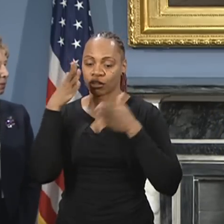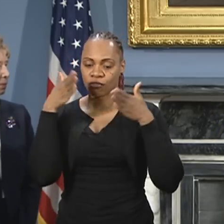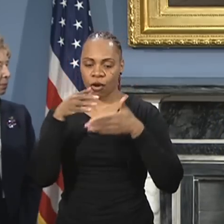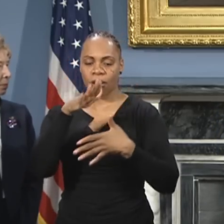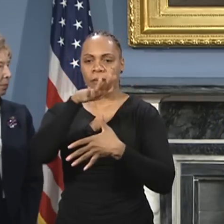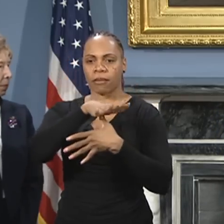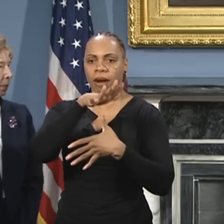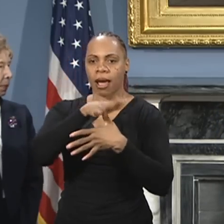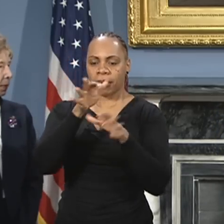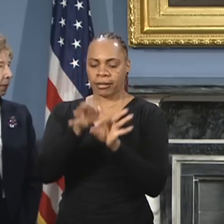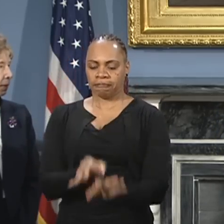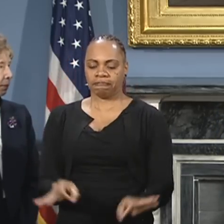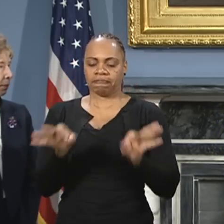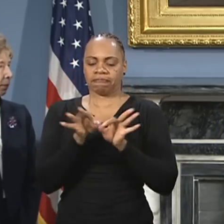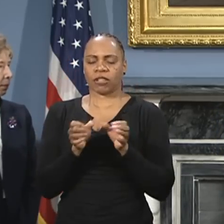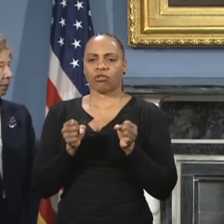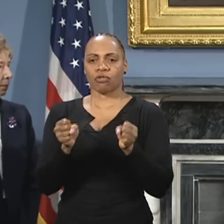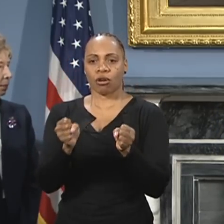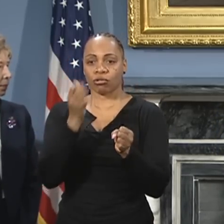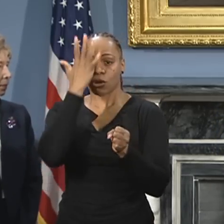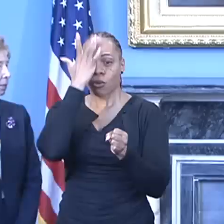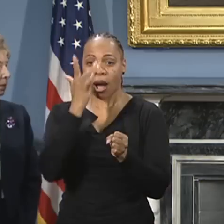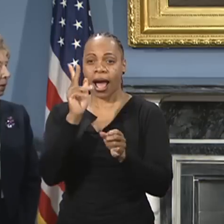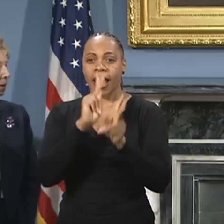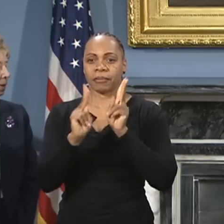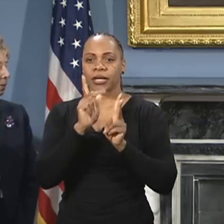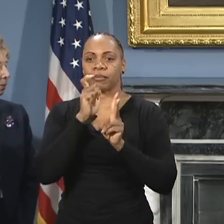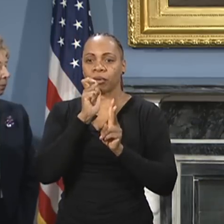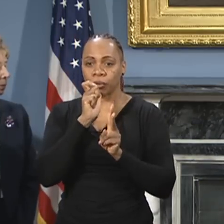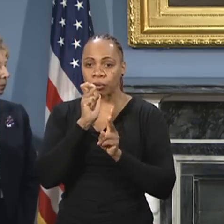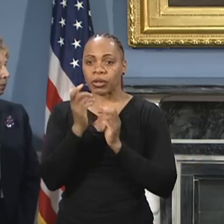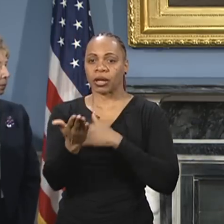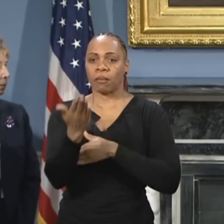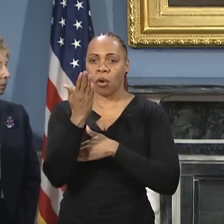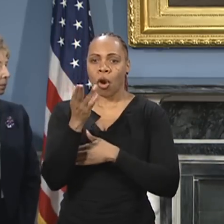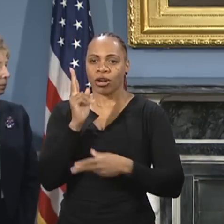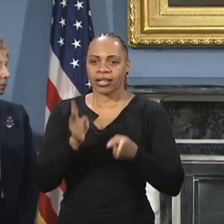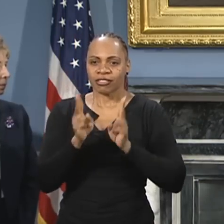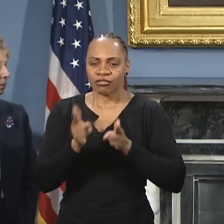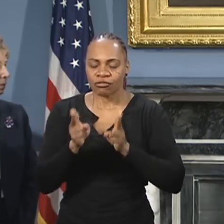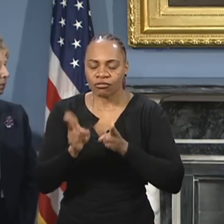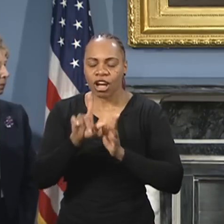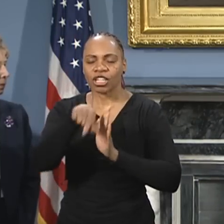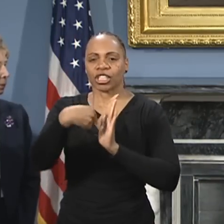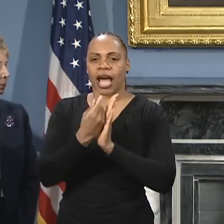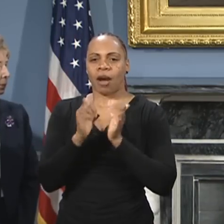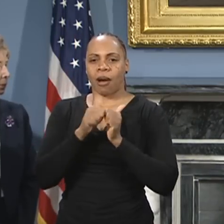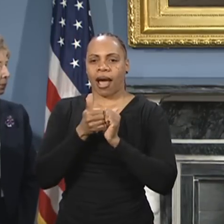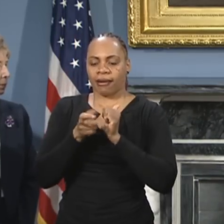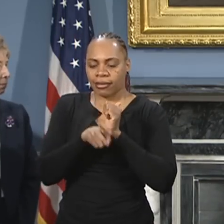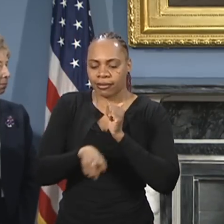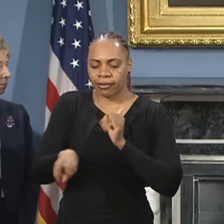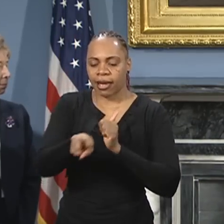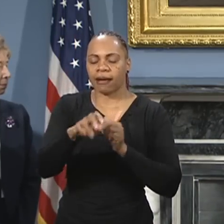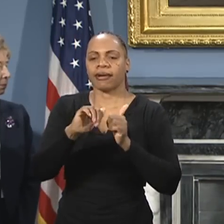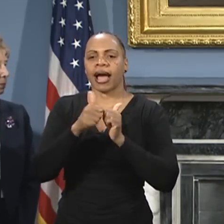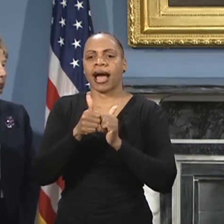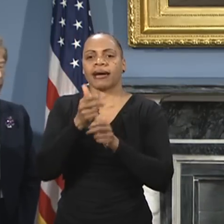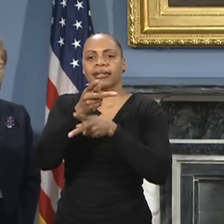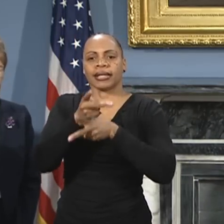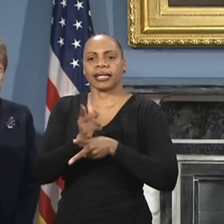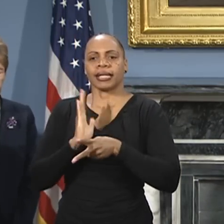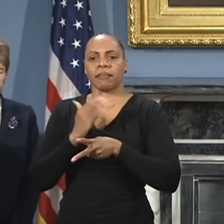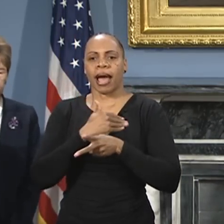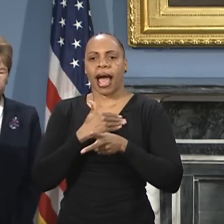primary roads. That is how everyone gets around, especially coming into a morning rush hour. That is how we keep the pathways to our